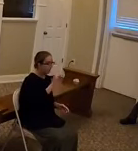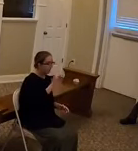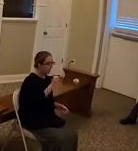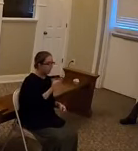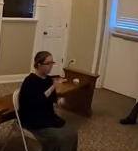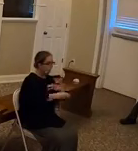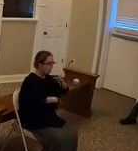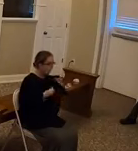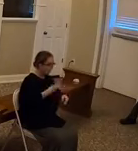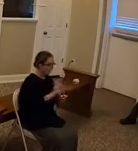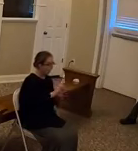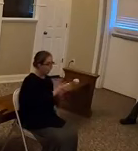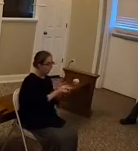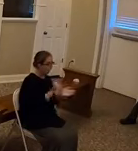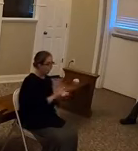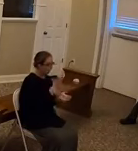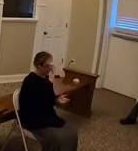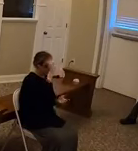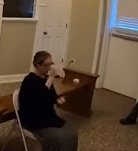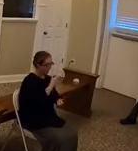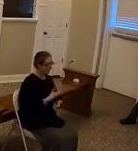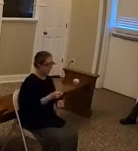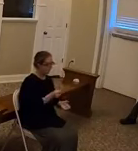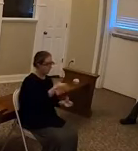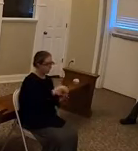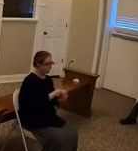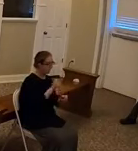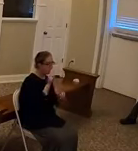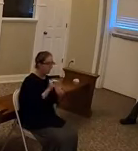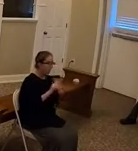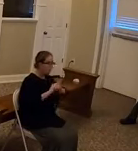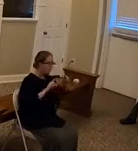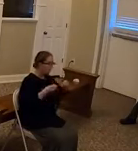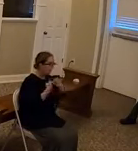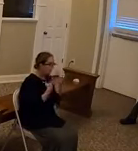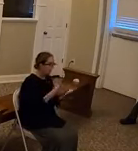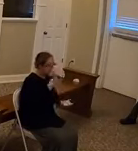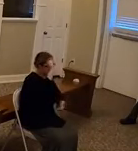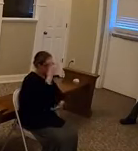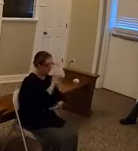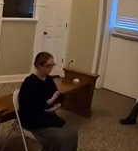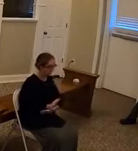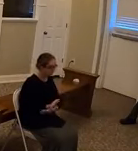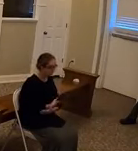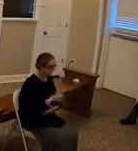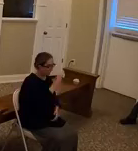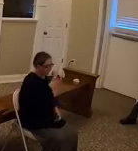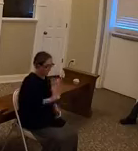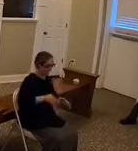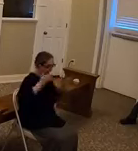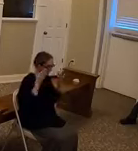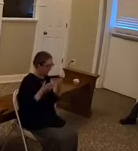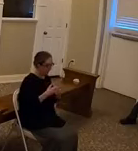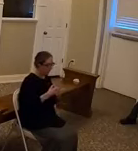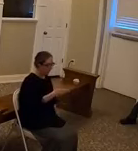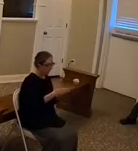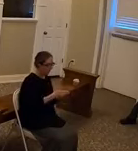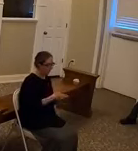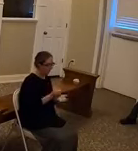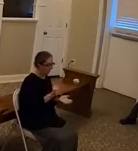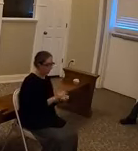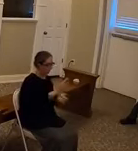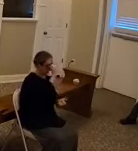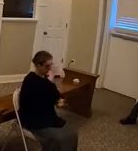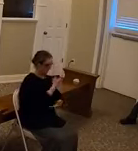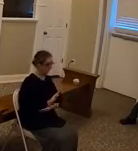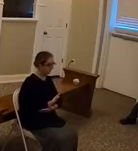in the Roman world. Amen. When that guy stepped in, it didn't make any difference how many sons that emperor had after that